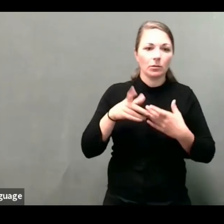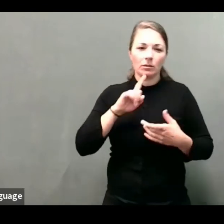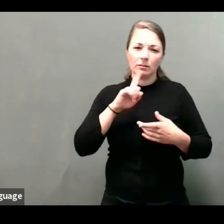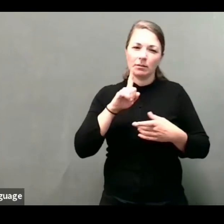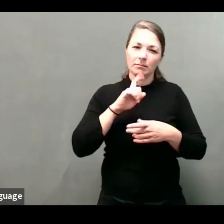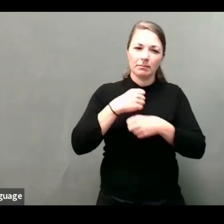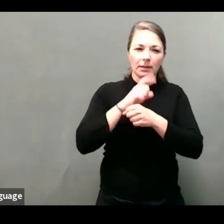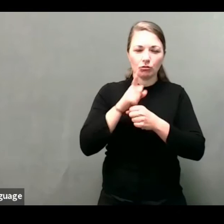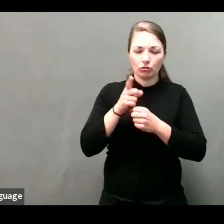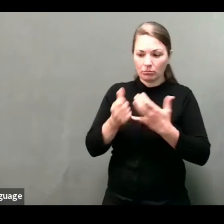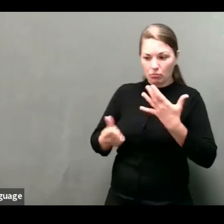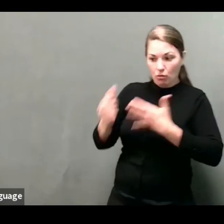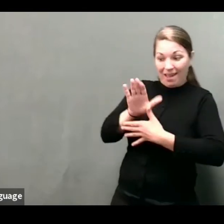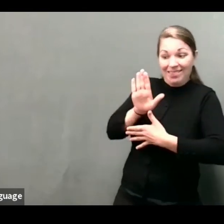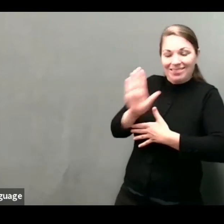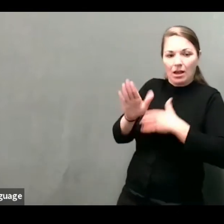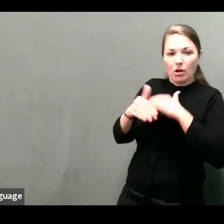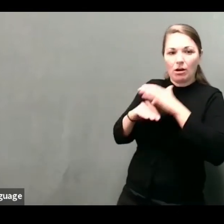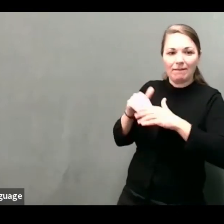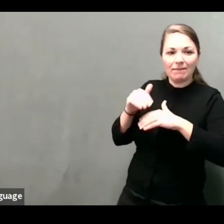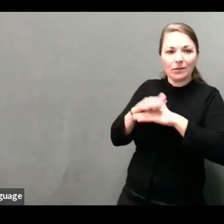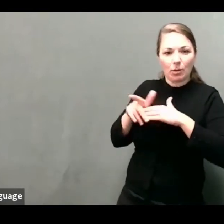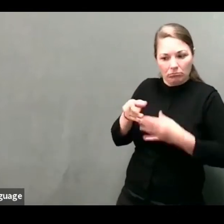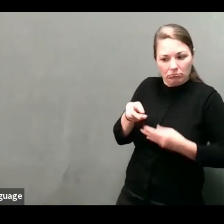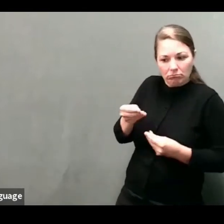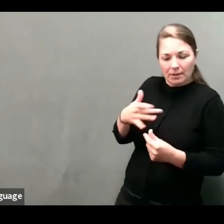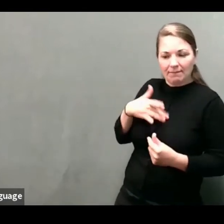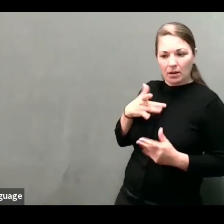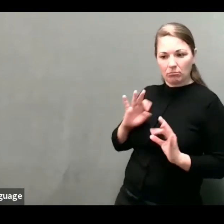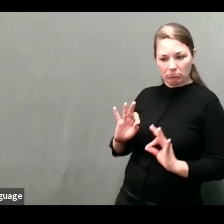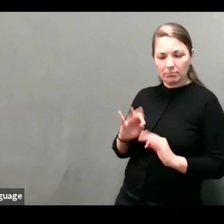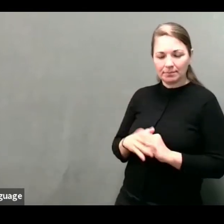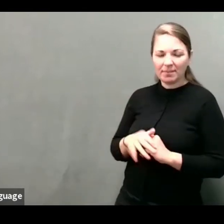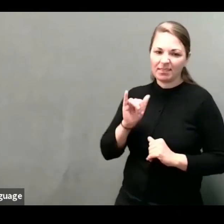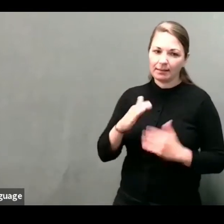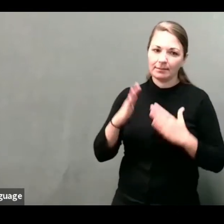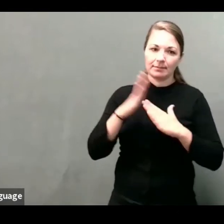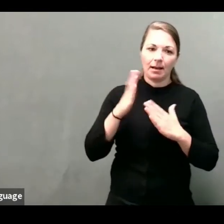and prioritizes the patient's comfort is always the best way to go.